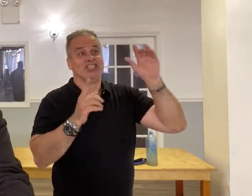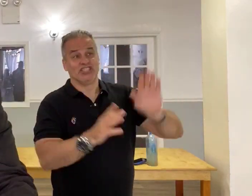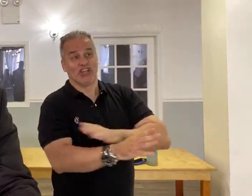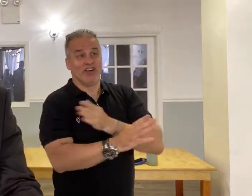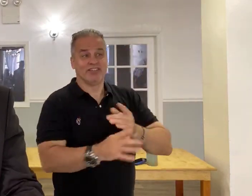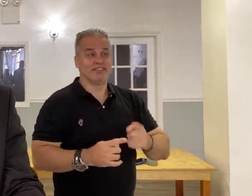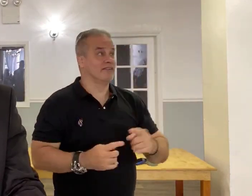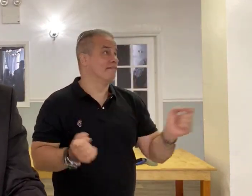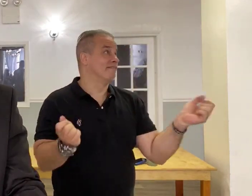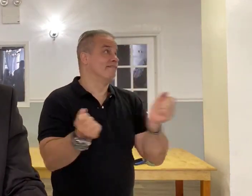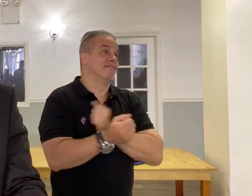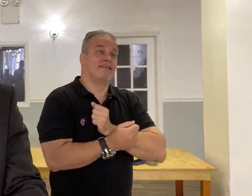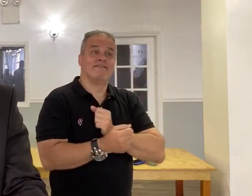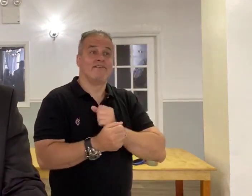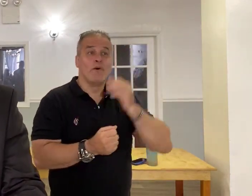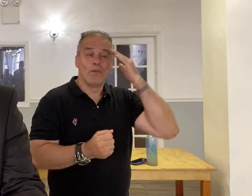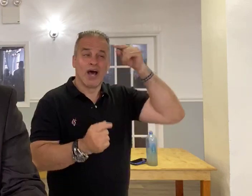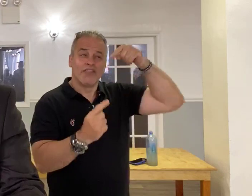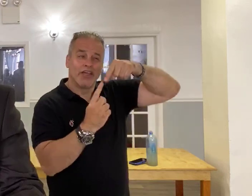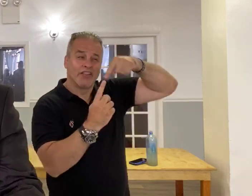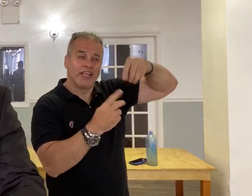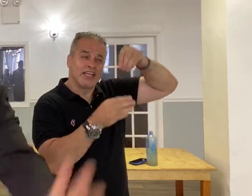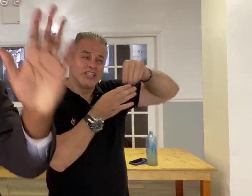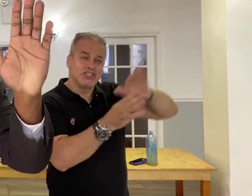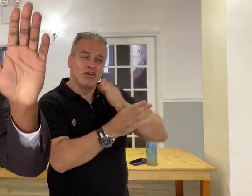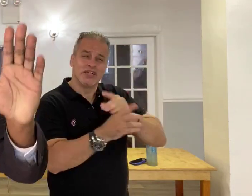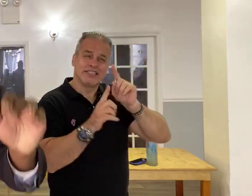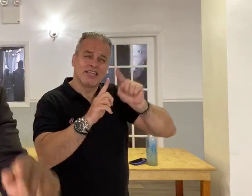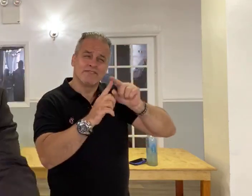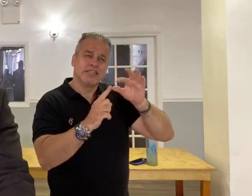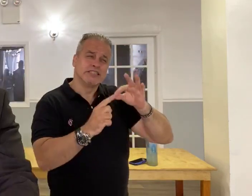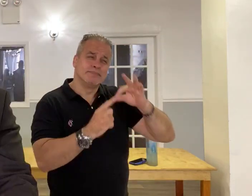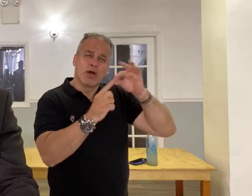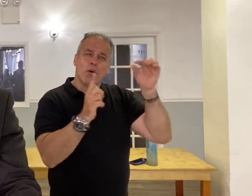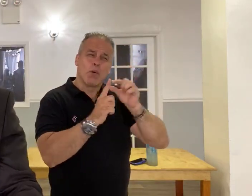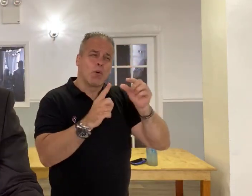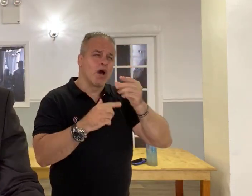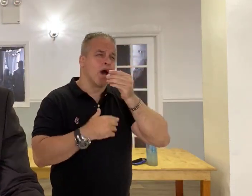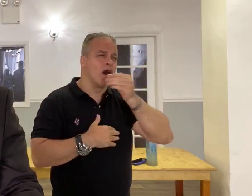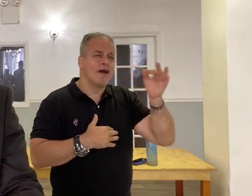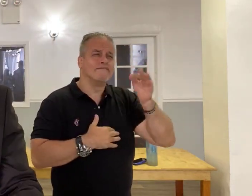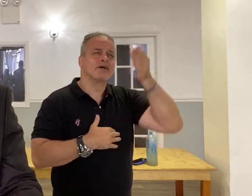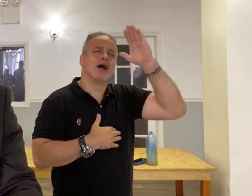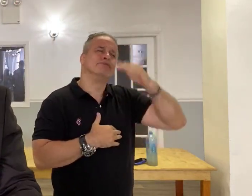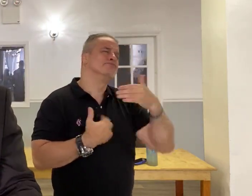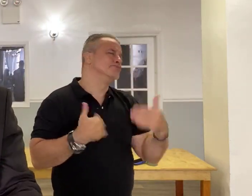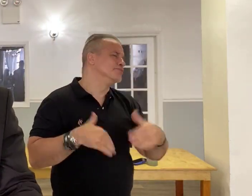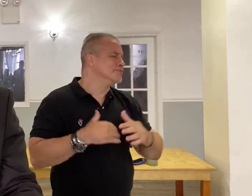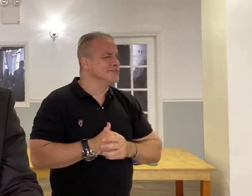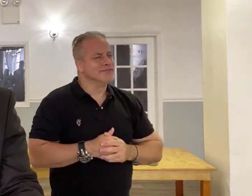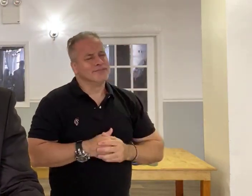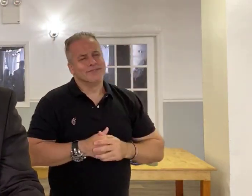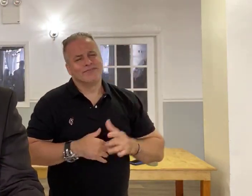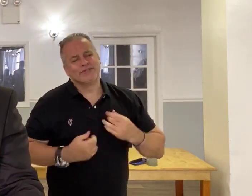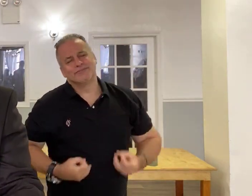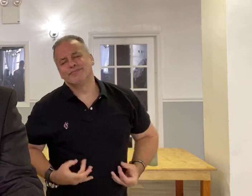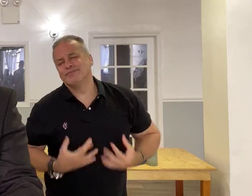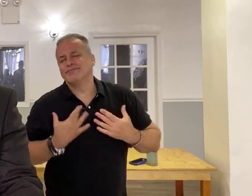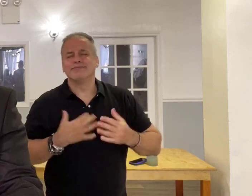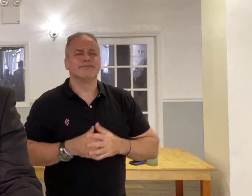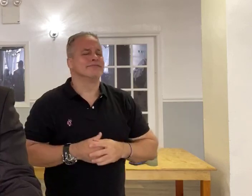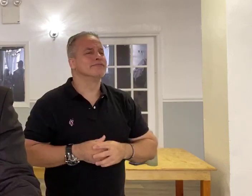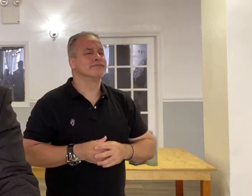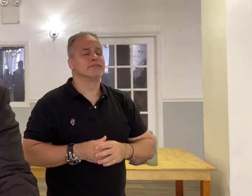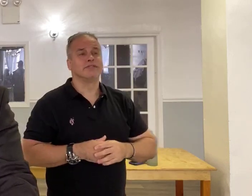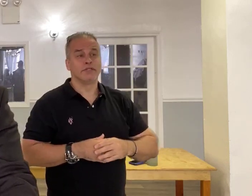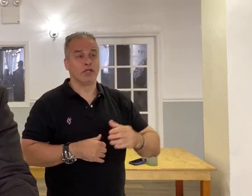little bit, but I love to sing them. There's nothing like them. And that's not to throw shade at the new songs. There are a lot of good